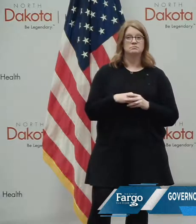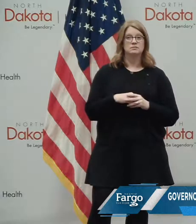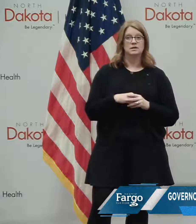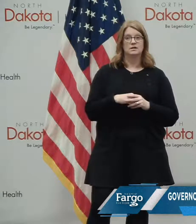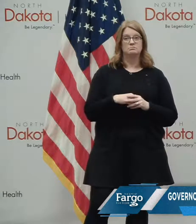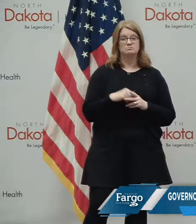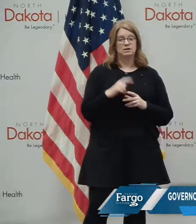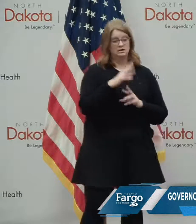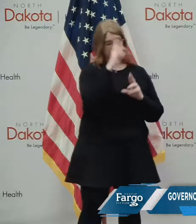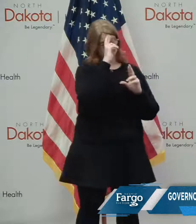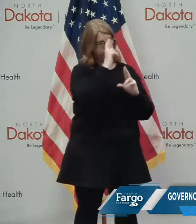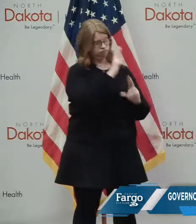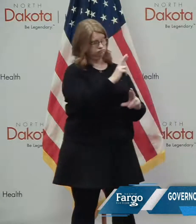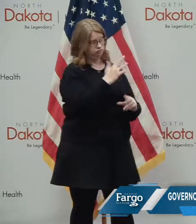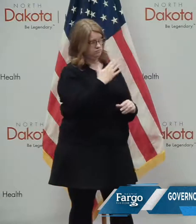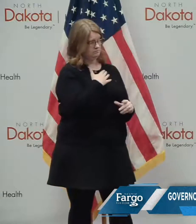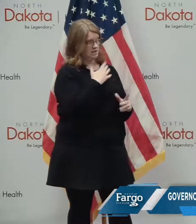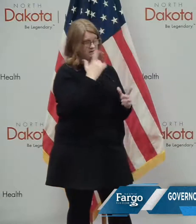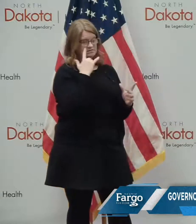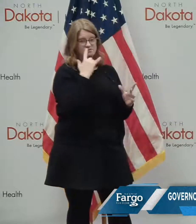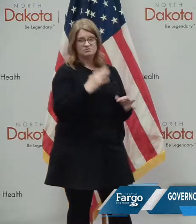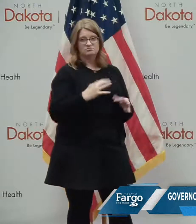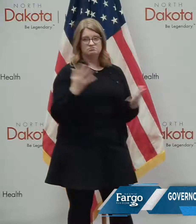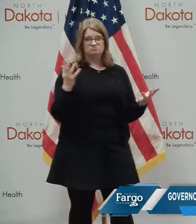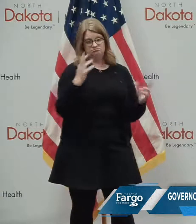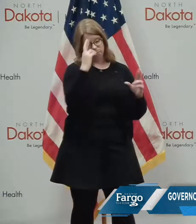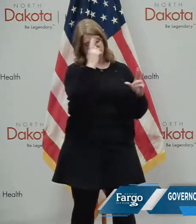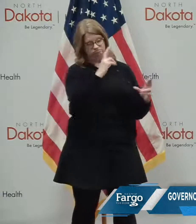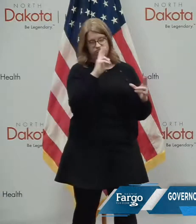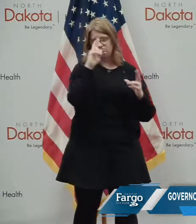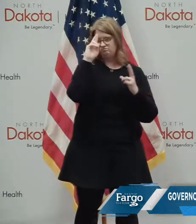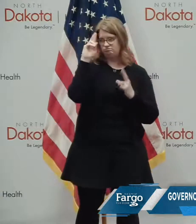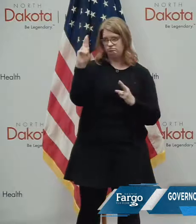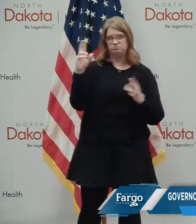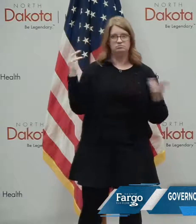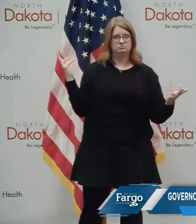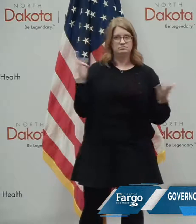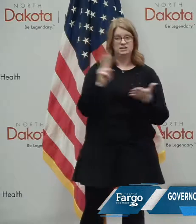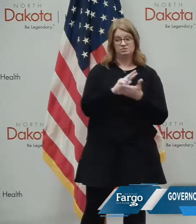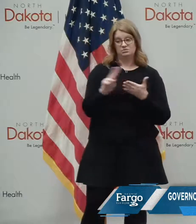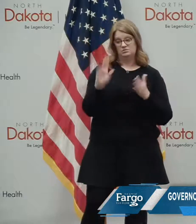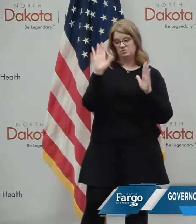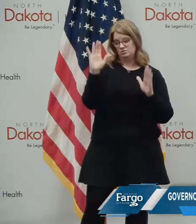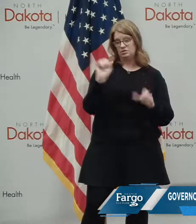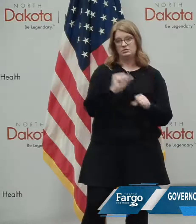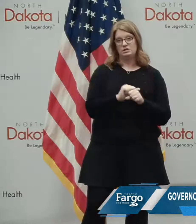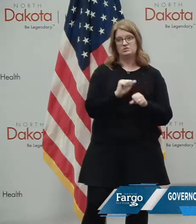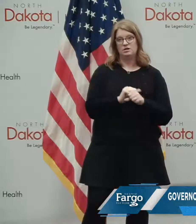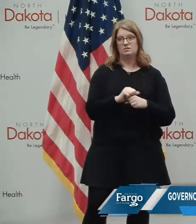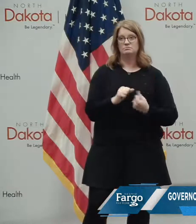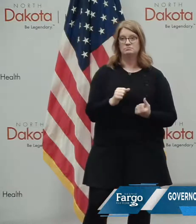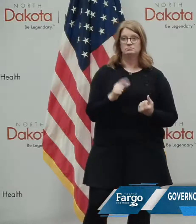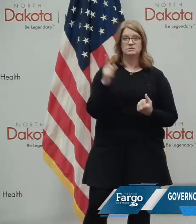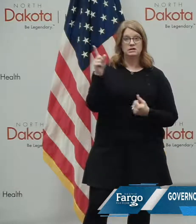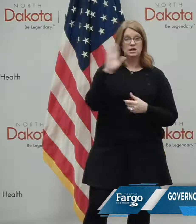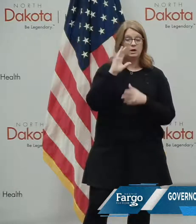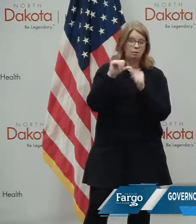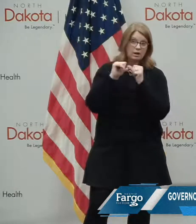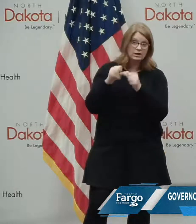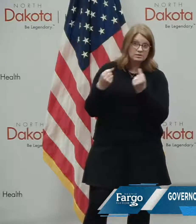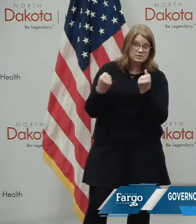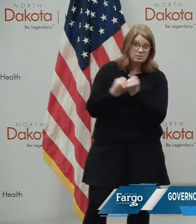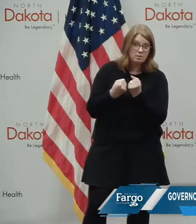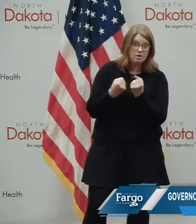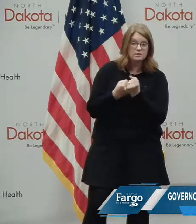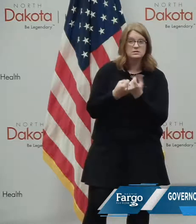respects the decision that I made, and like I said, he was doing a great job after 2 weeks, and he's going to continue to support us any way he can.